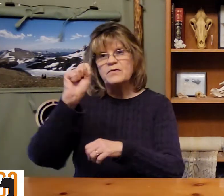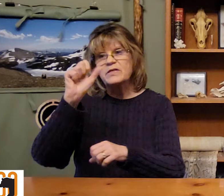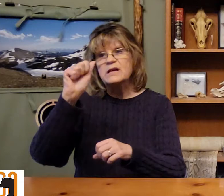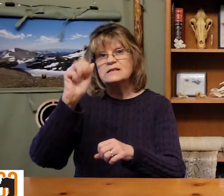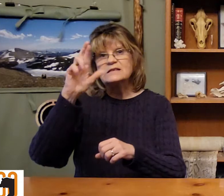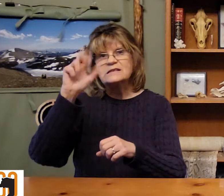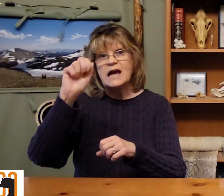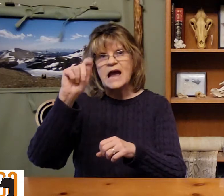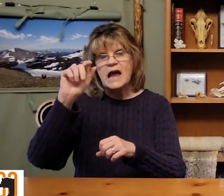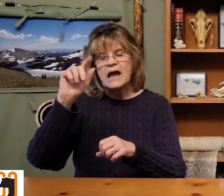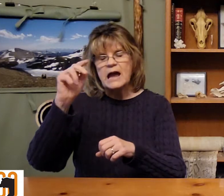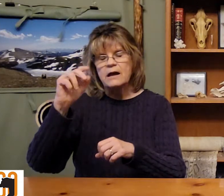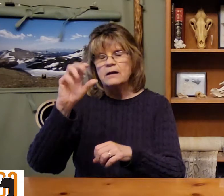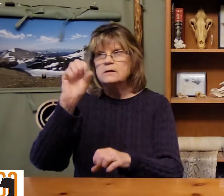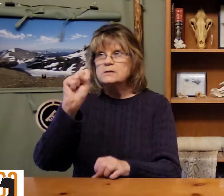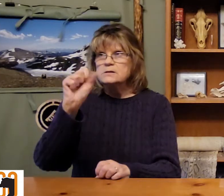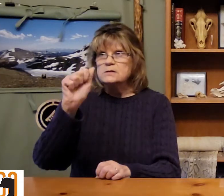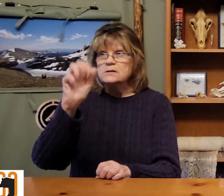Africa.